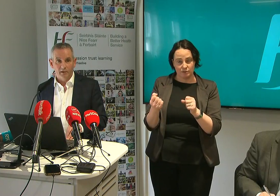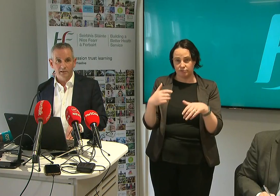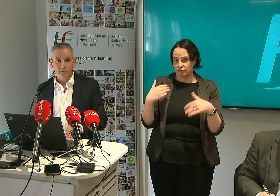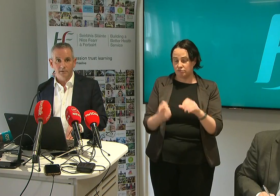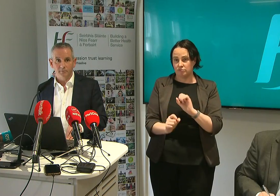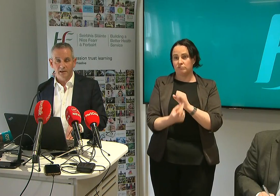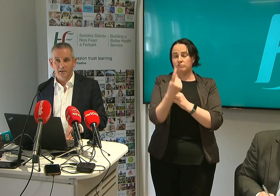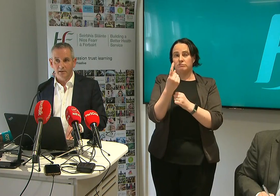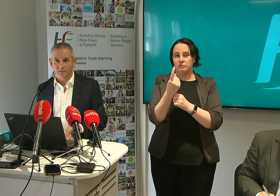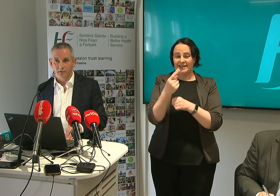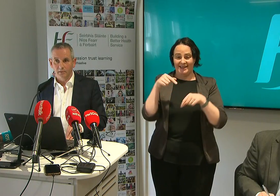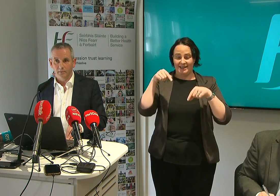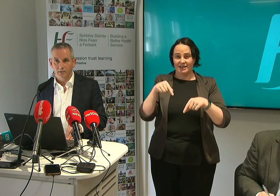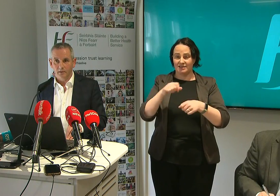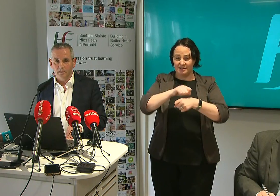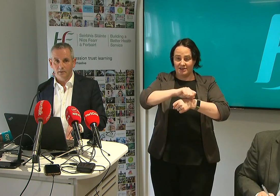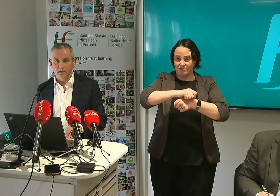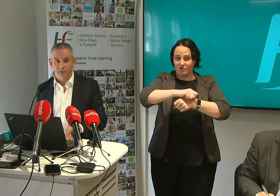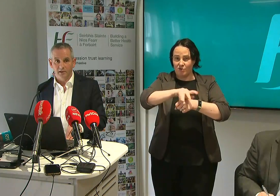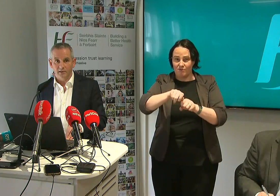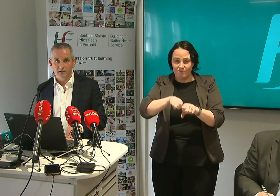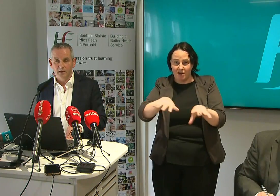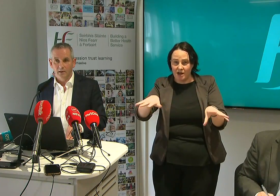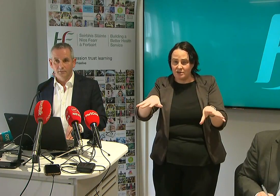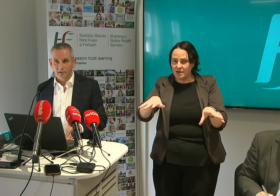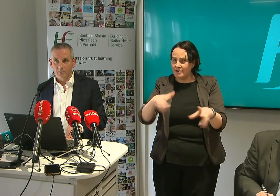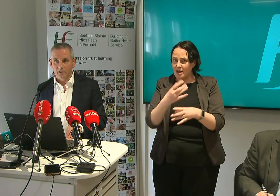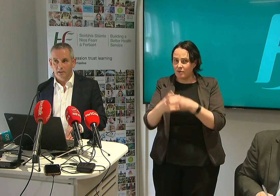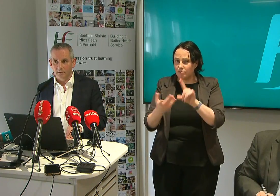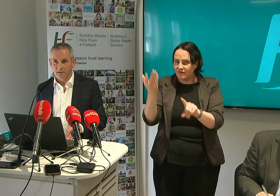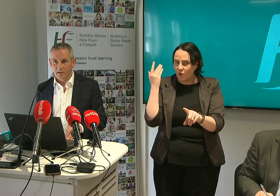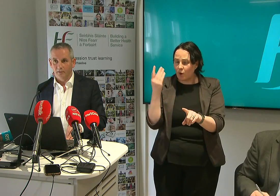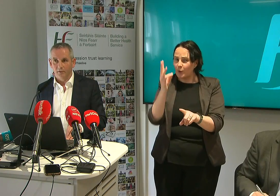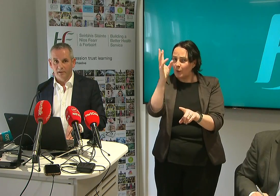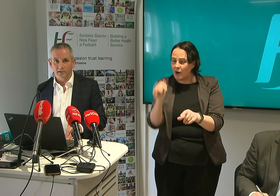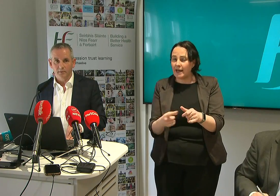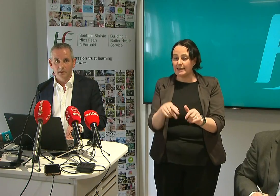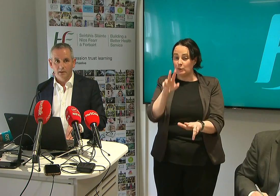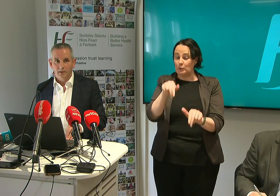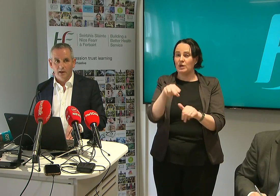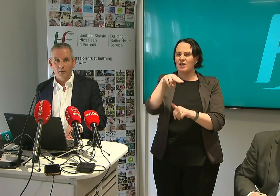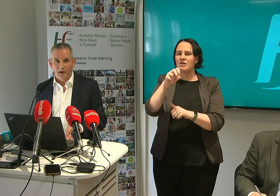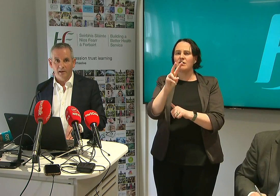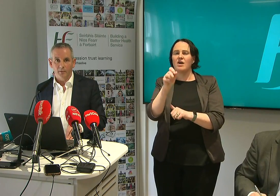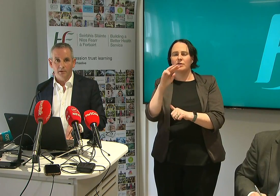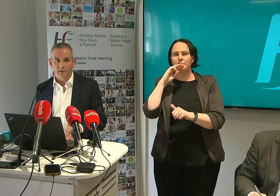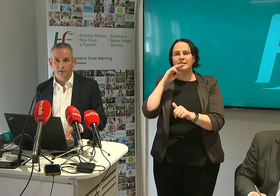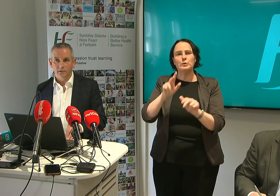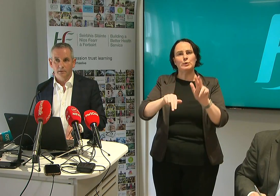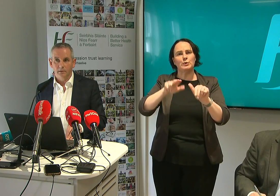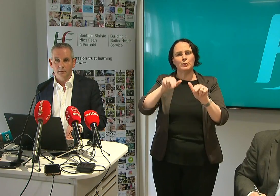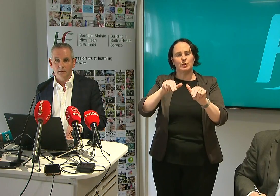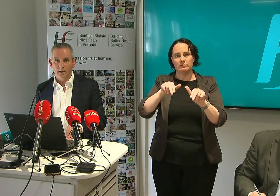this virus. It's unprecedented for a few reasons. Firstly, because it's a novel virus and we're learning about